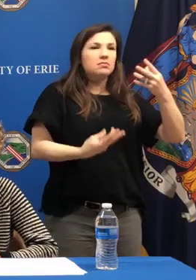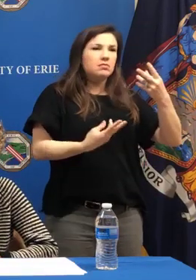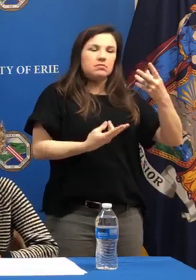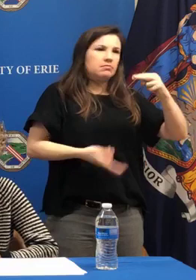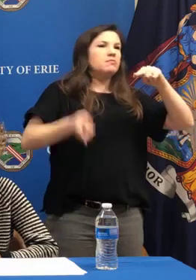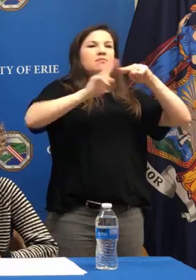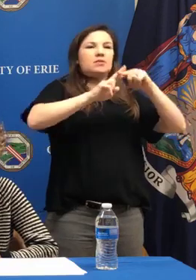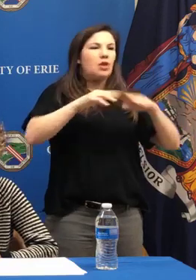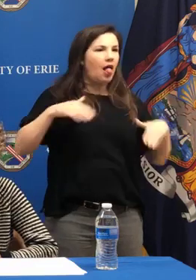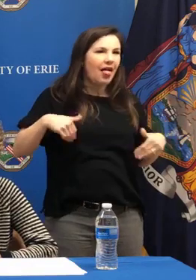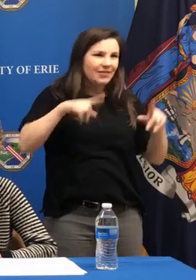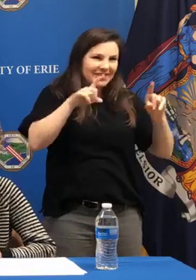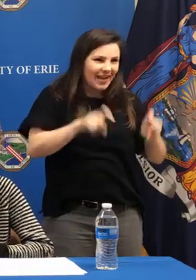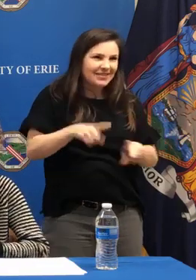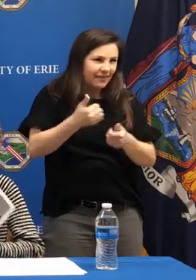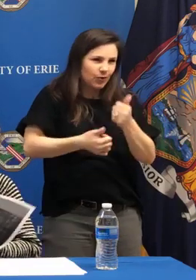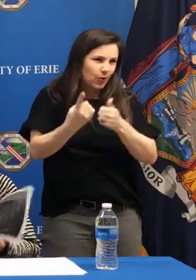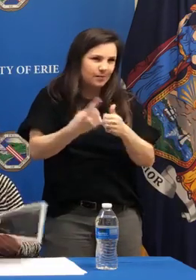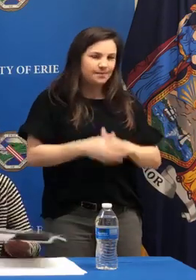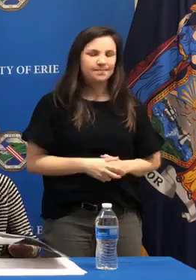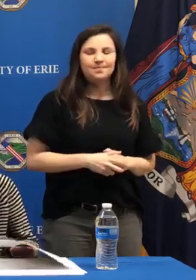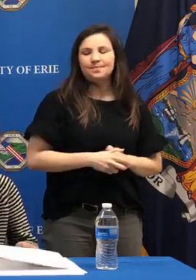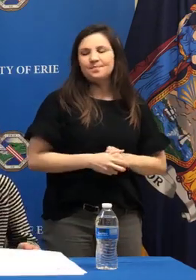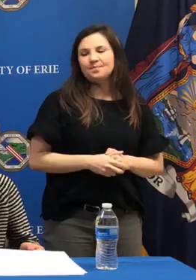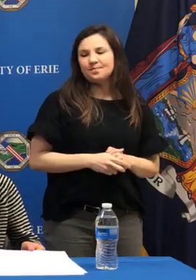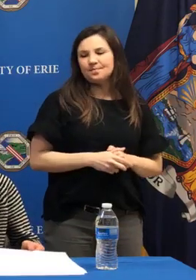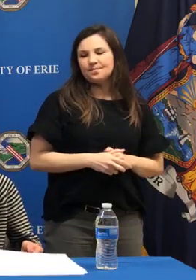haven't tested everybody.